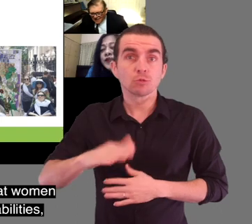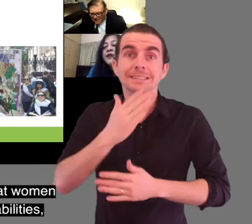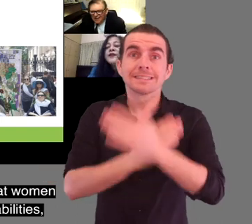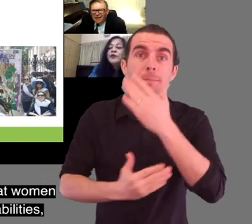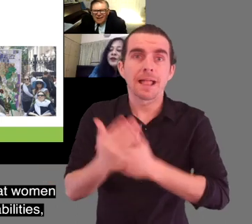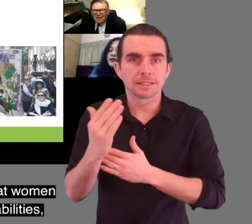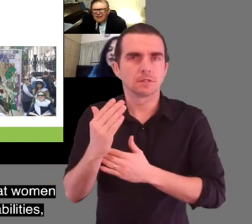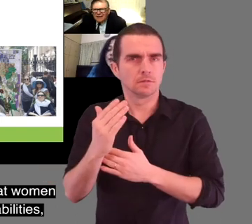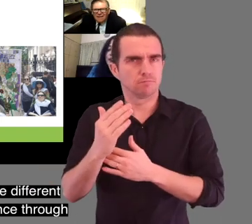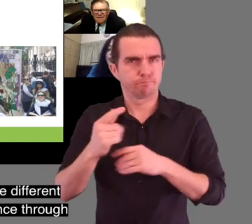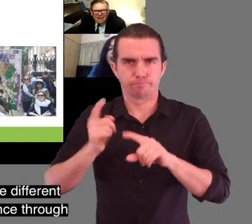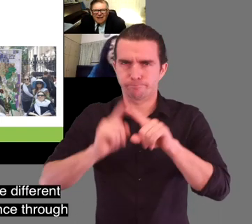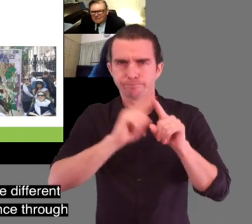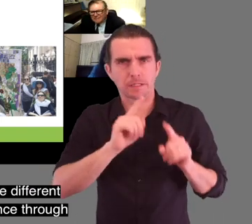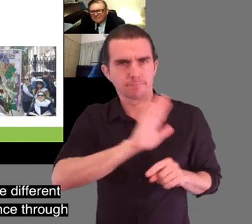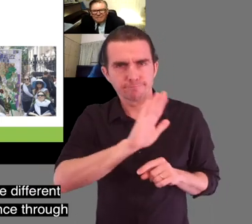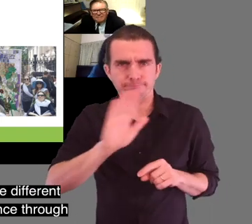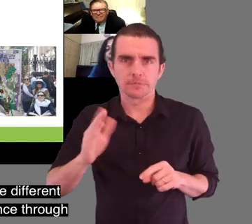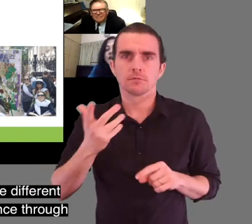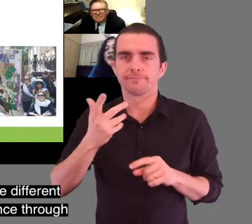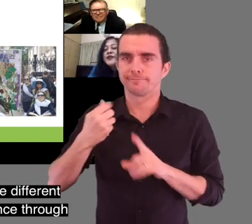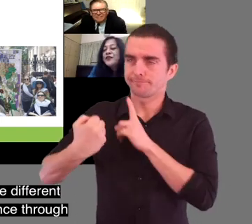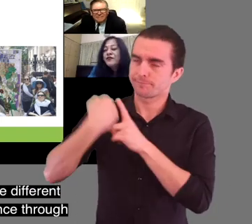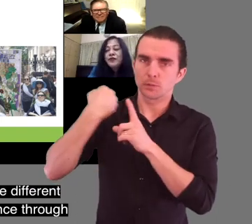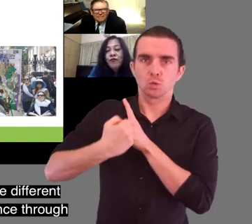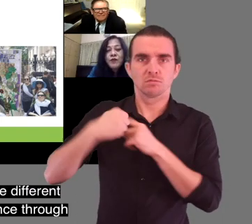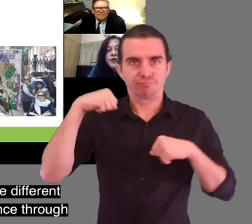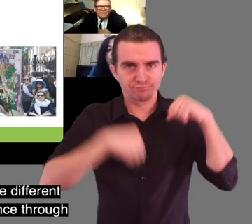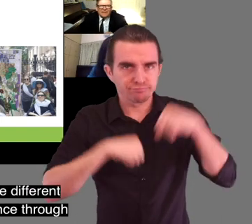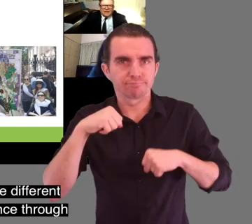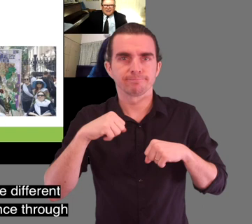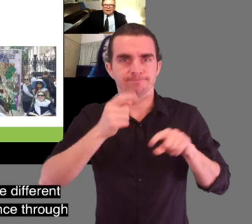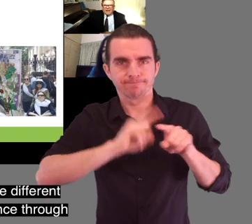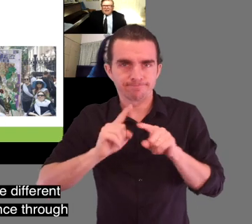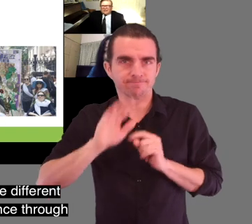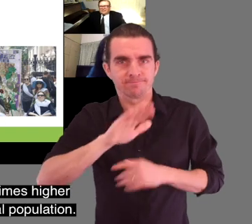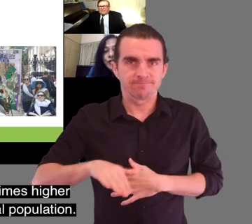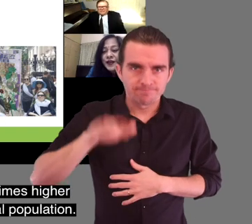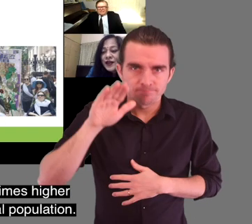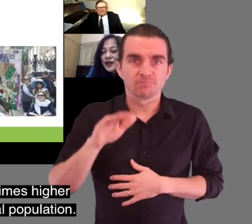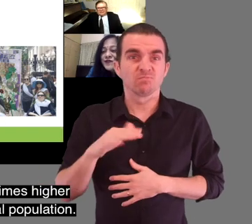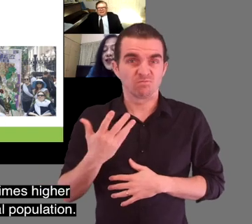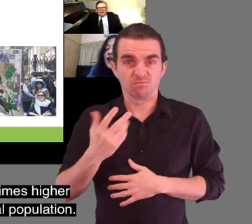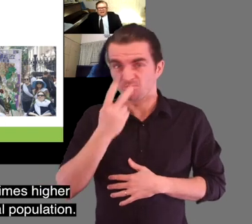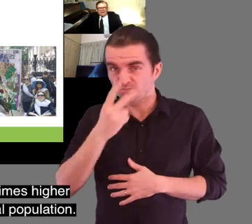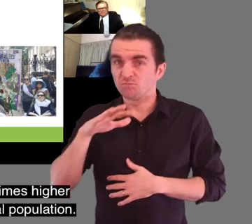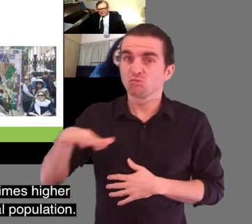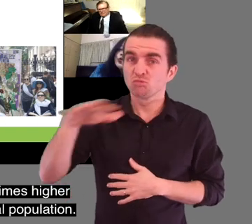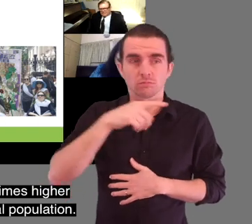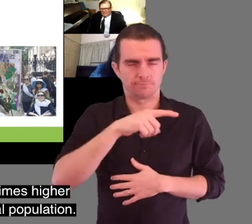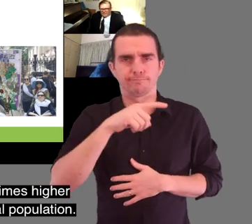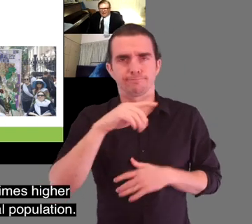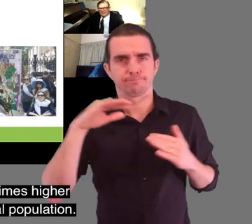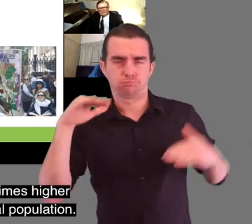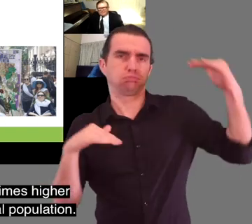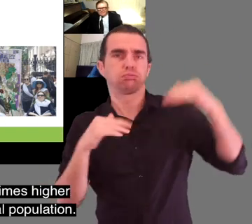with disabilities, they regularly experience different forms of abuse and violence through their lives, and it is 2 to